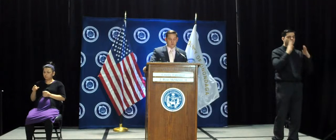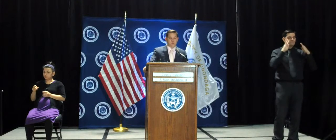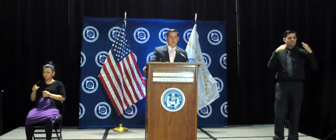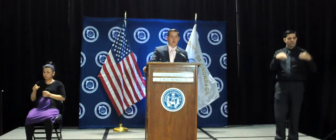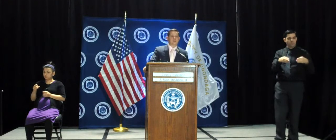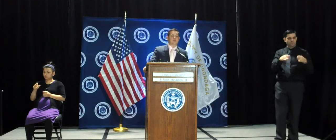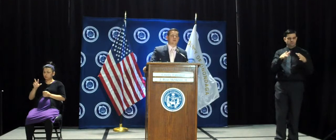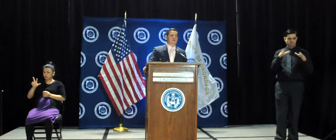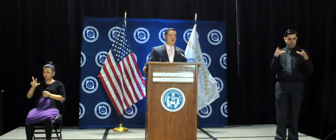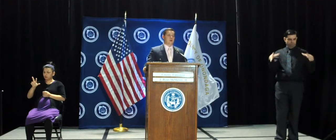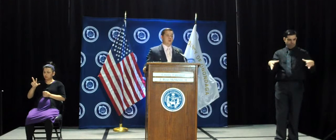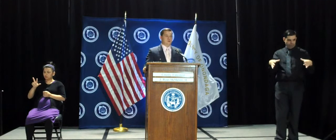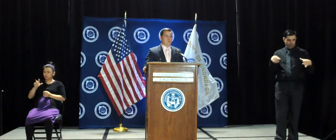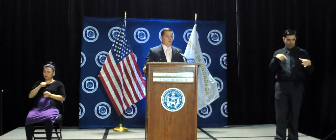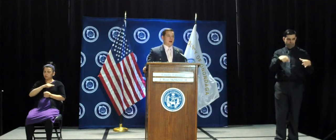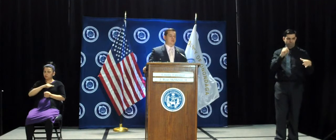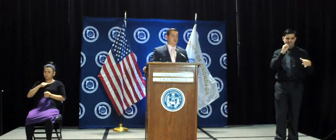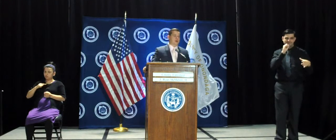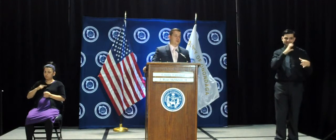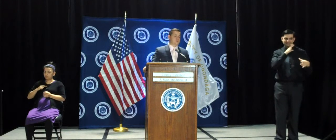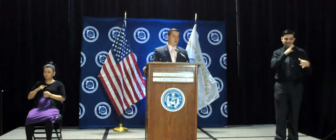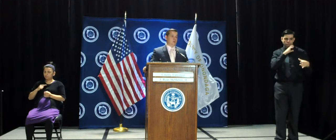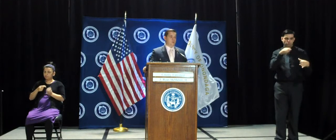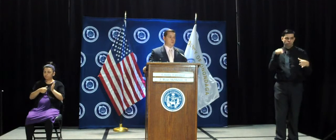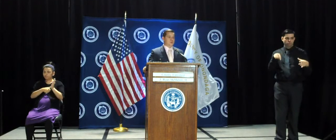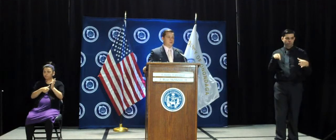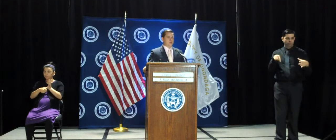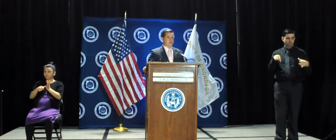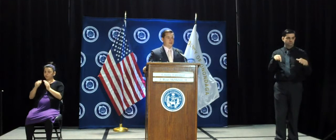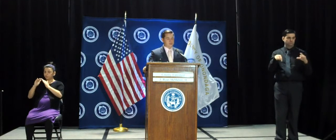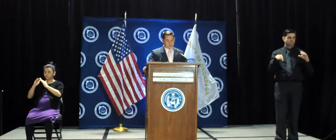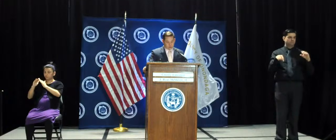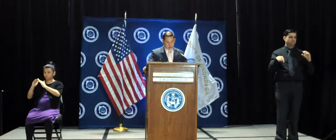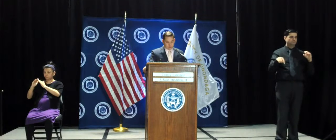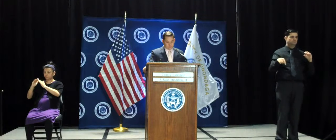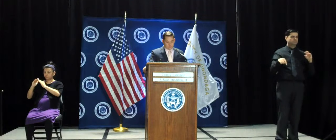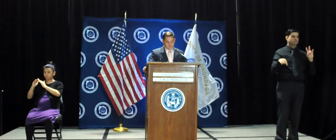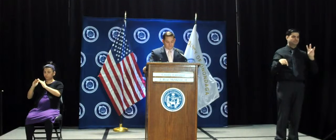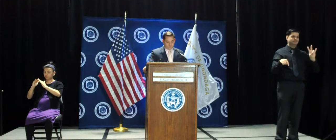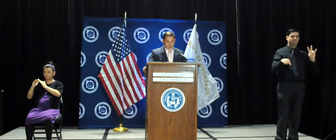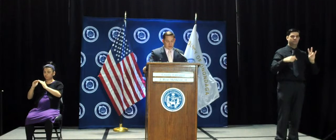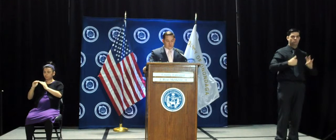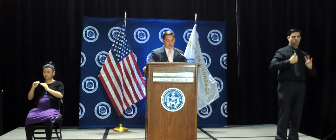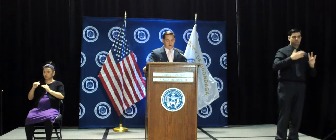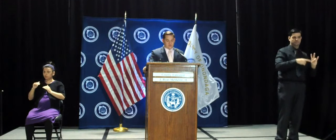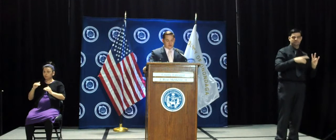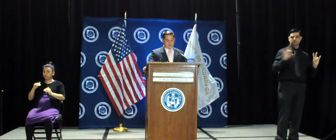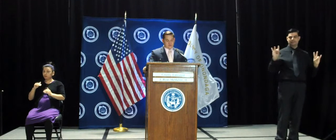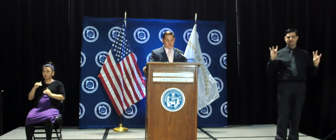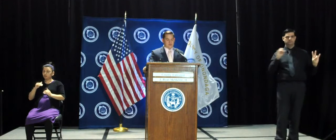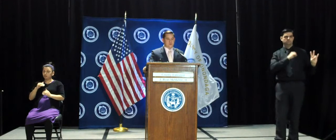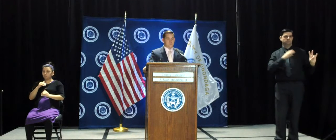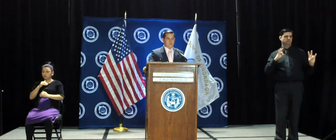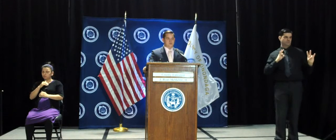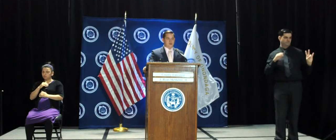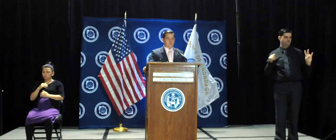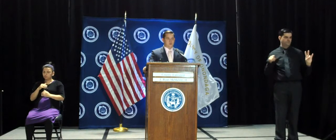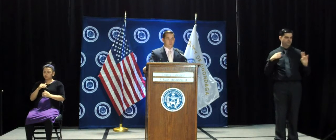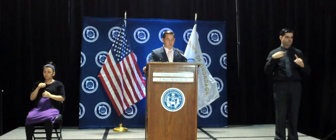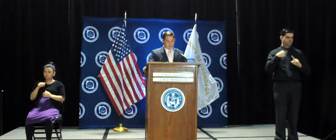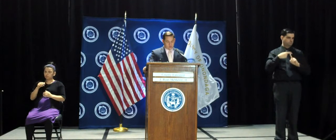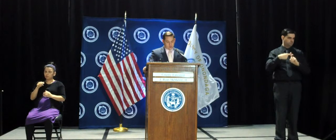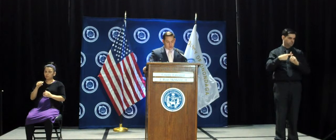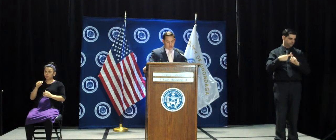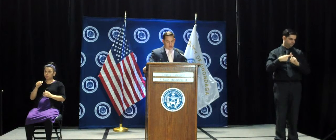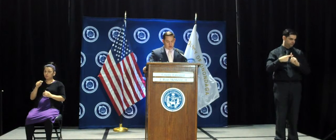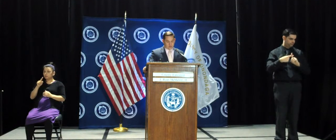7 of those being residents. So we'll watch the residents very closely. That's concerning. 11 travel cases, so that's a big travel